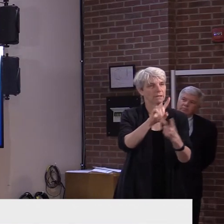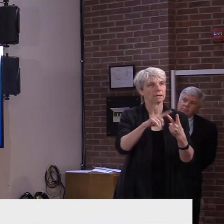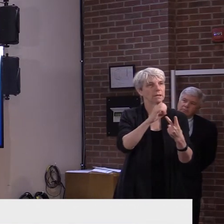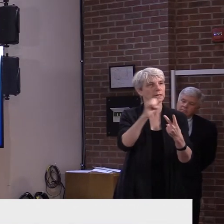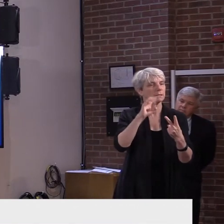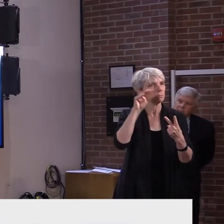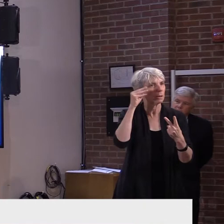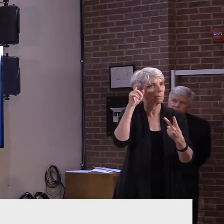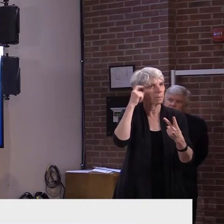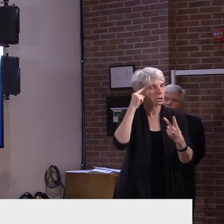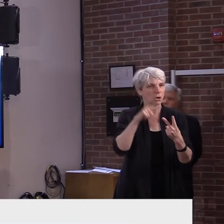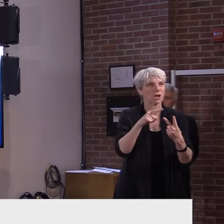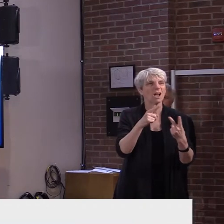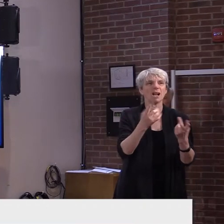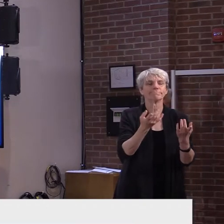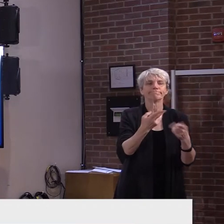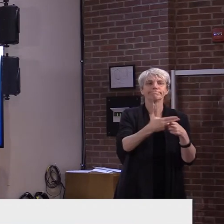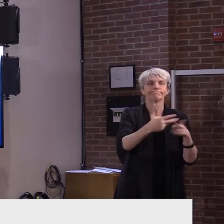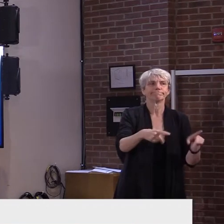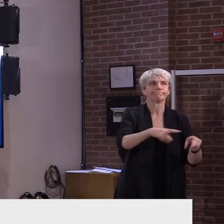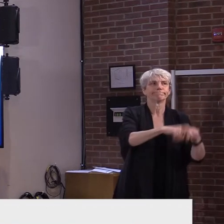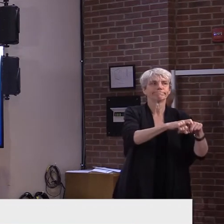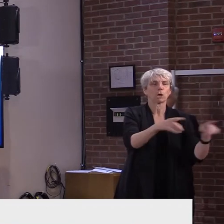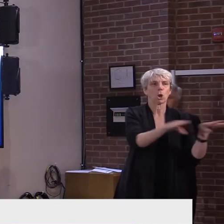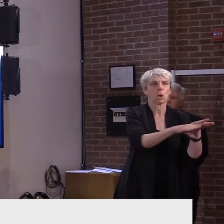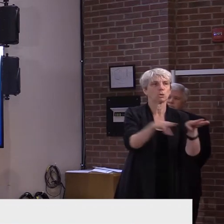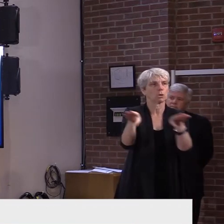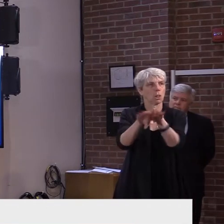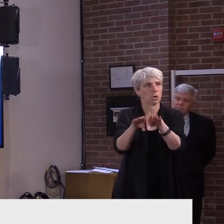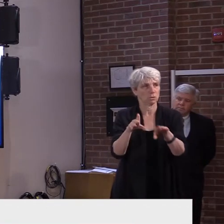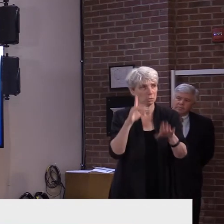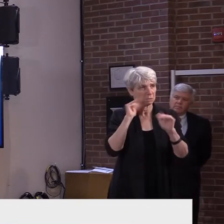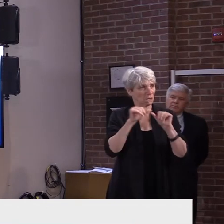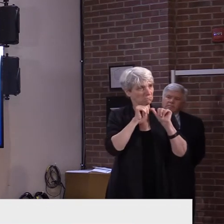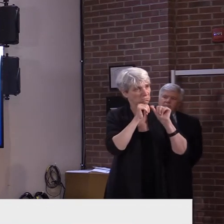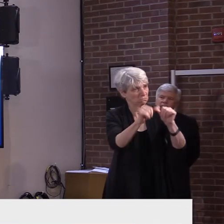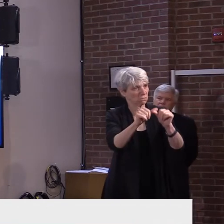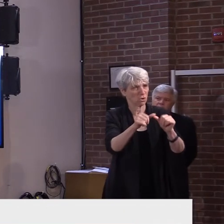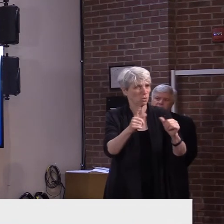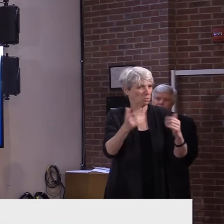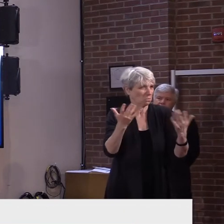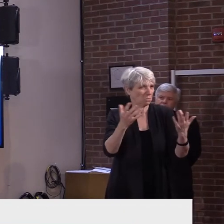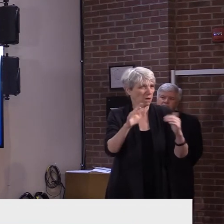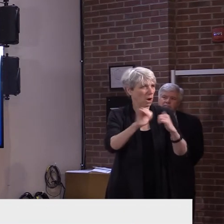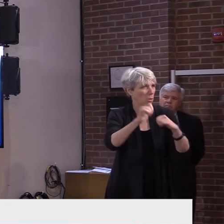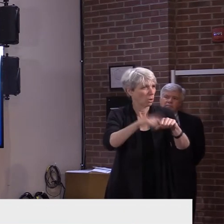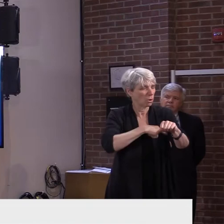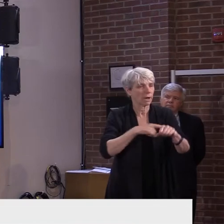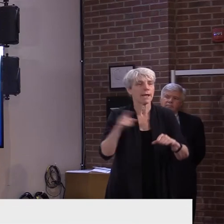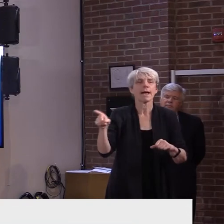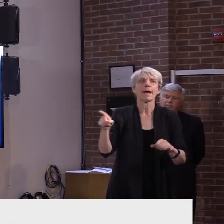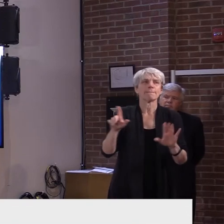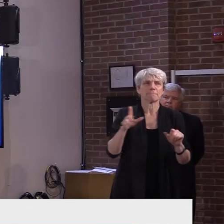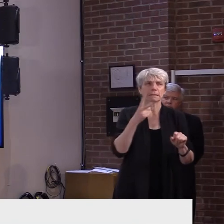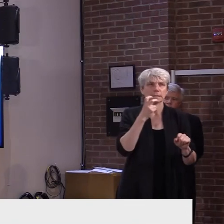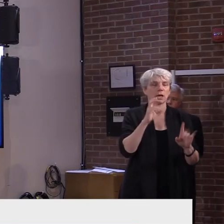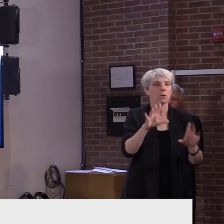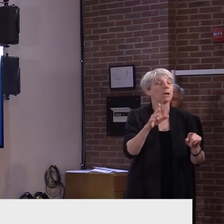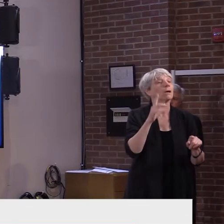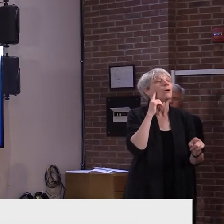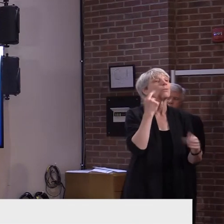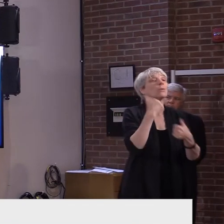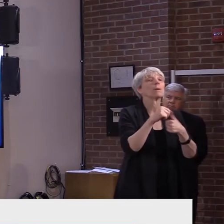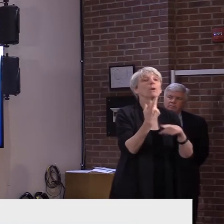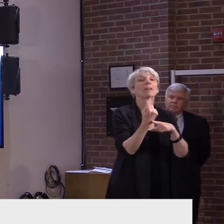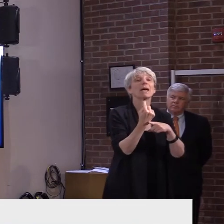this process? How long is this going to last? A long time? Yeah, I don't think so. I mean, it's important to note that, you know, last year under the state of